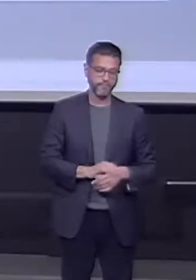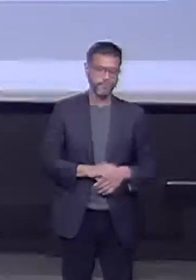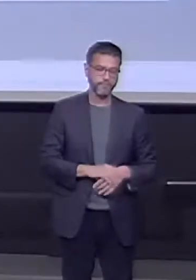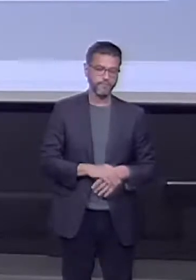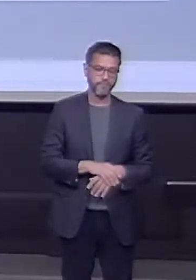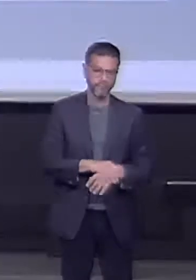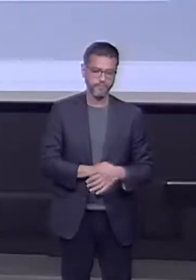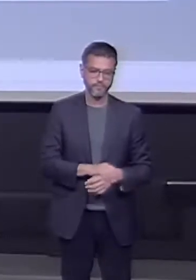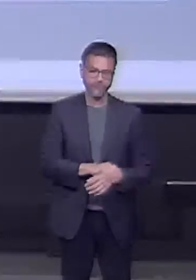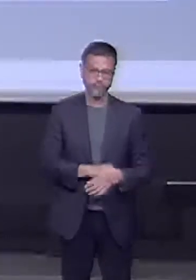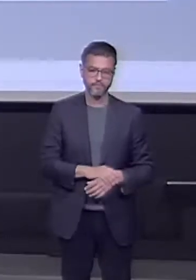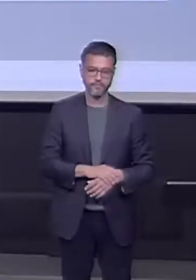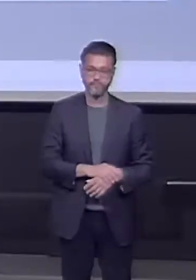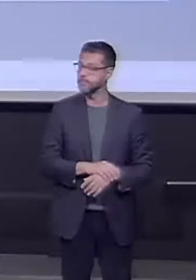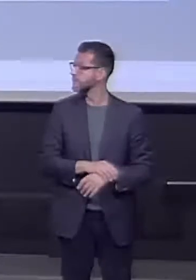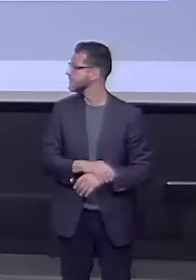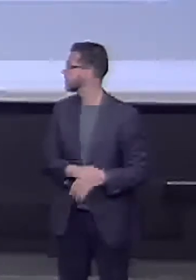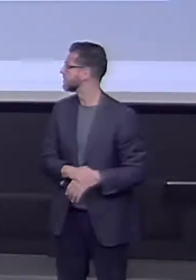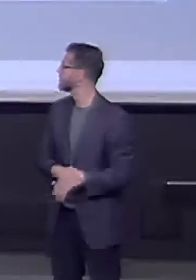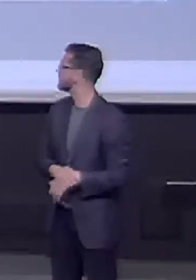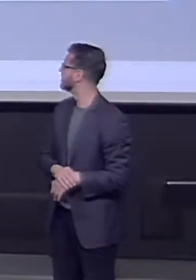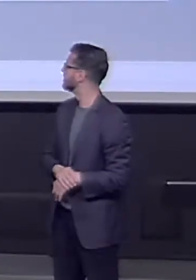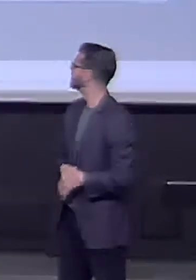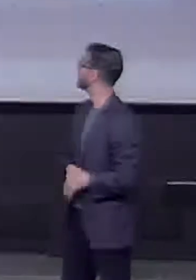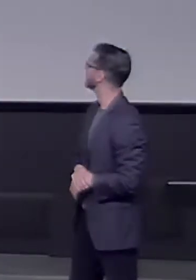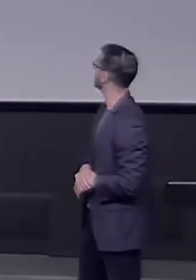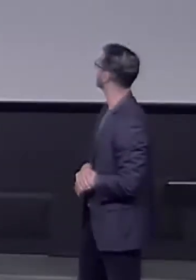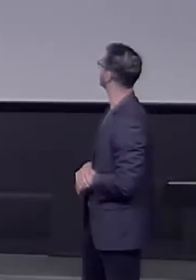Yeah, this is it here.